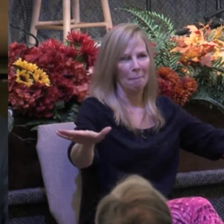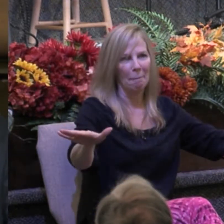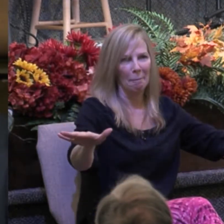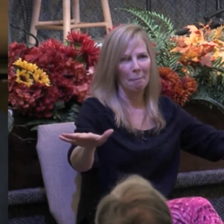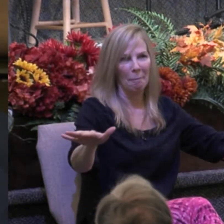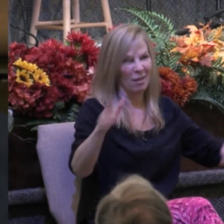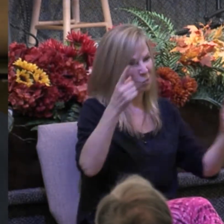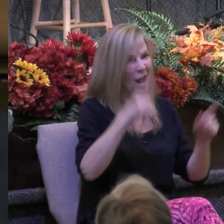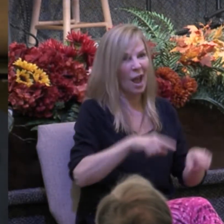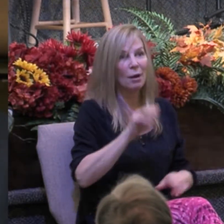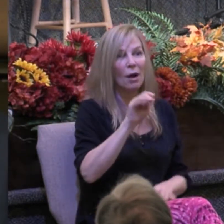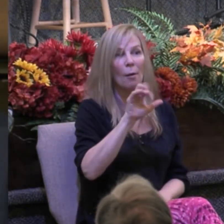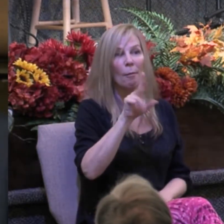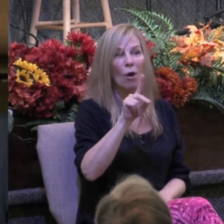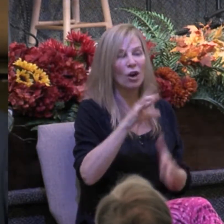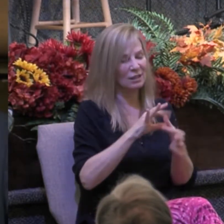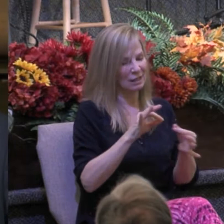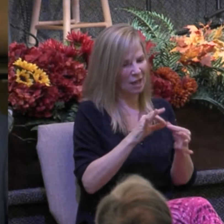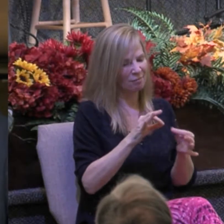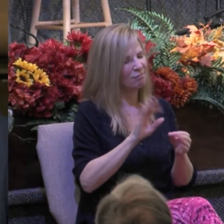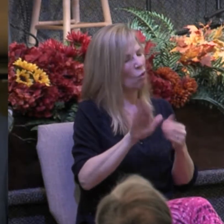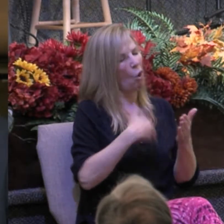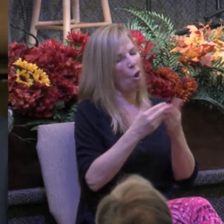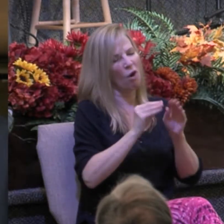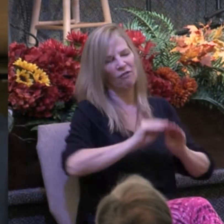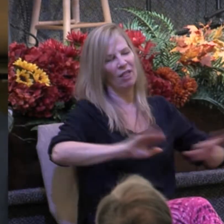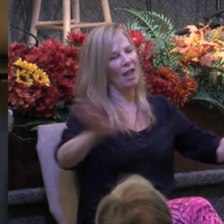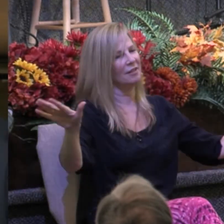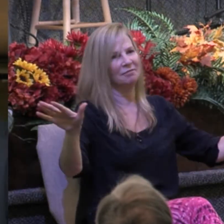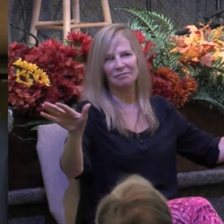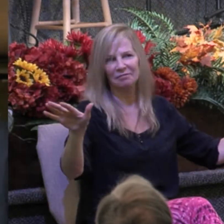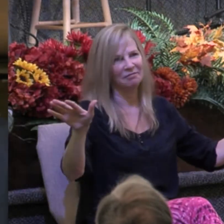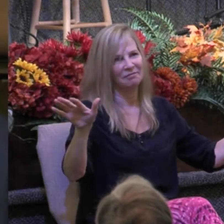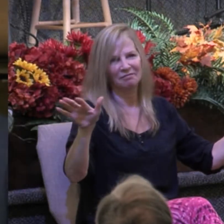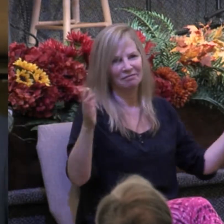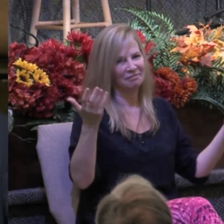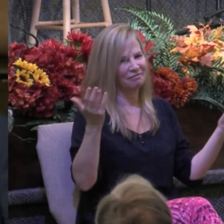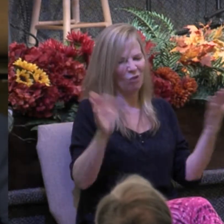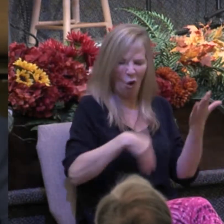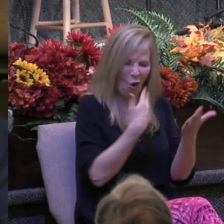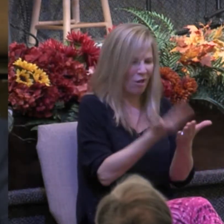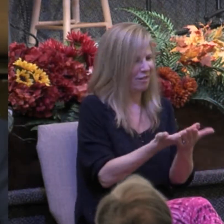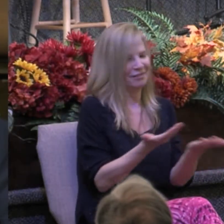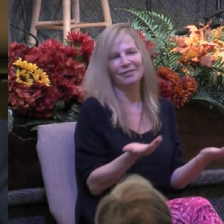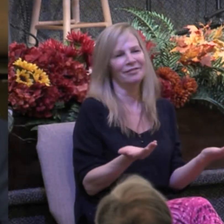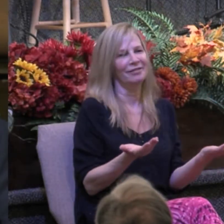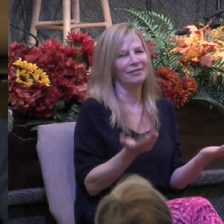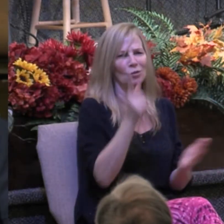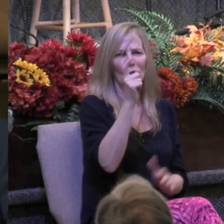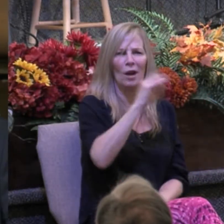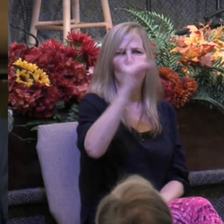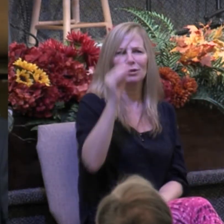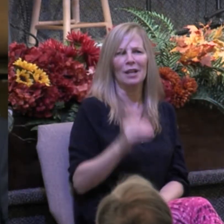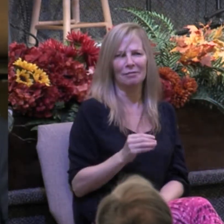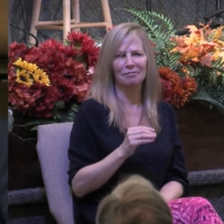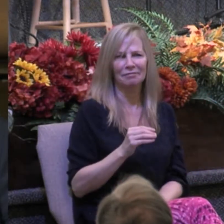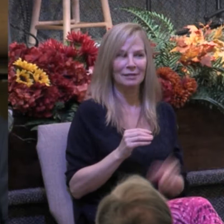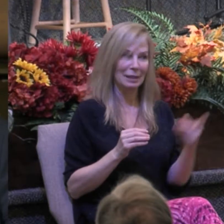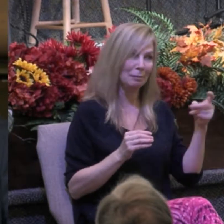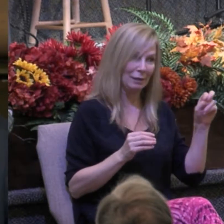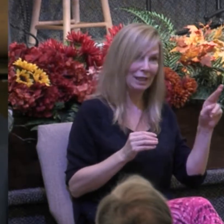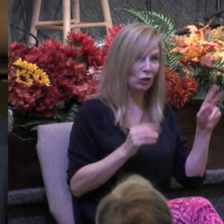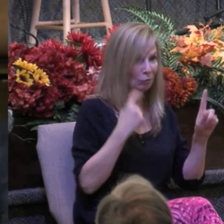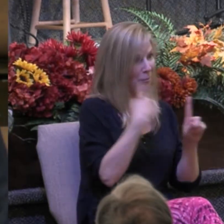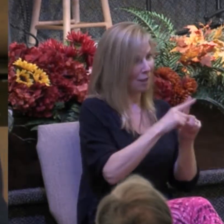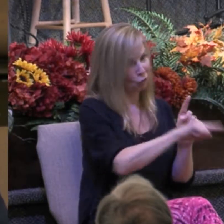Mark 14:50 says they all fled, they all left him rather, and fled. All of them. Not only Peter, all of them. The